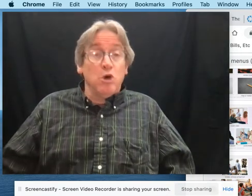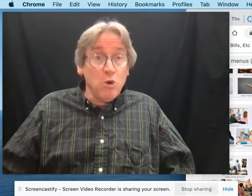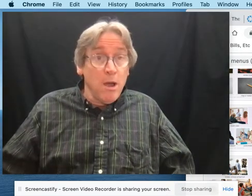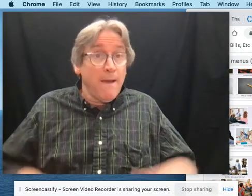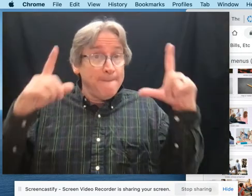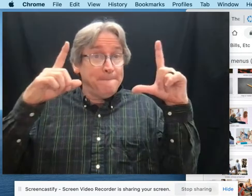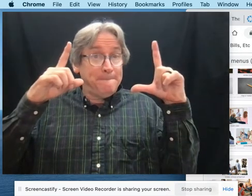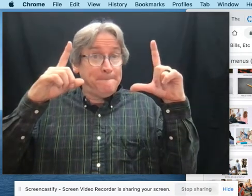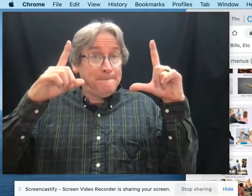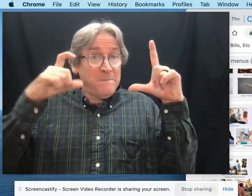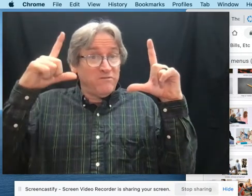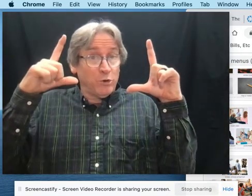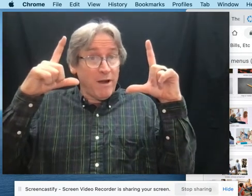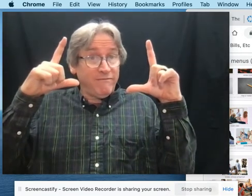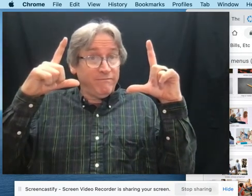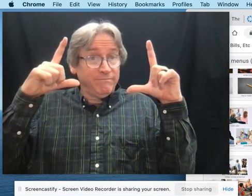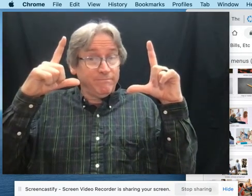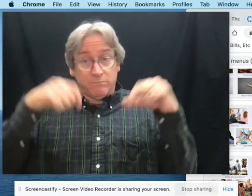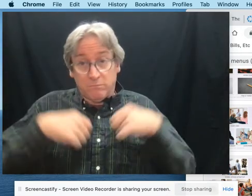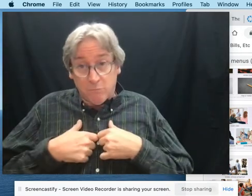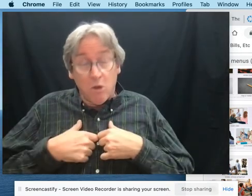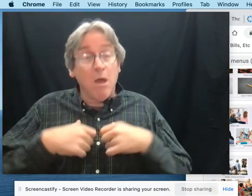so photograph,